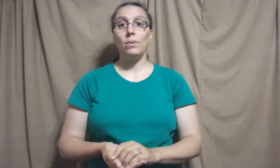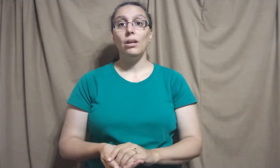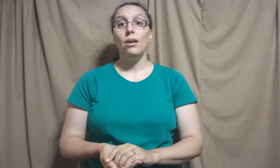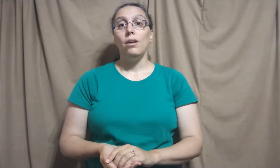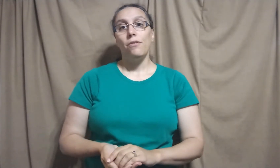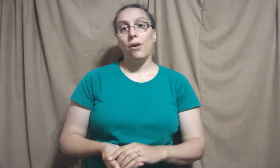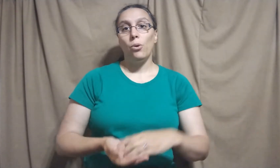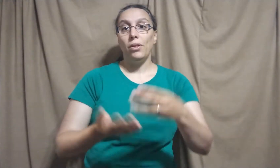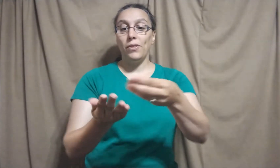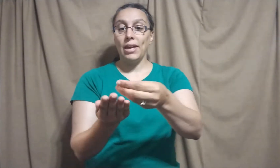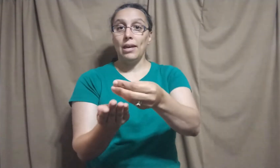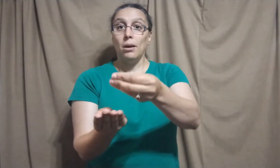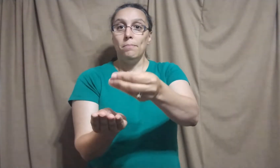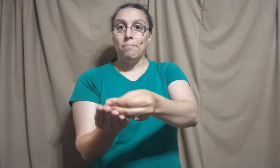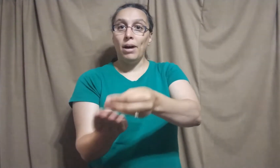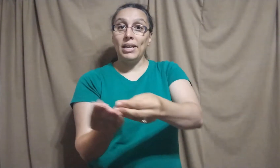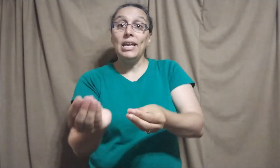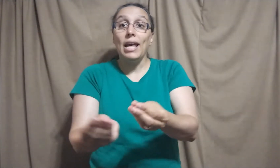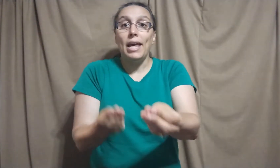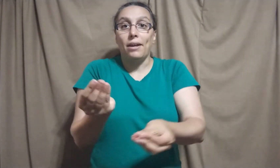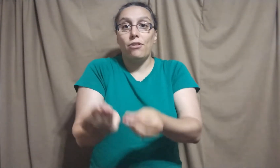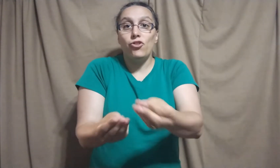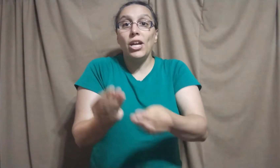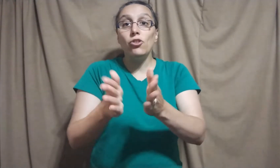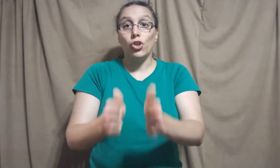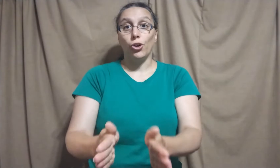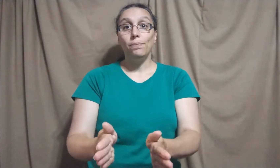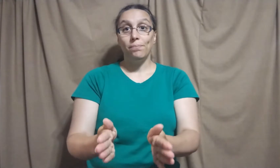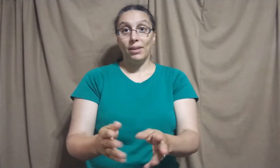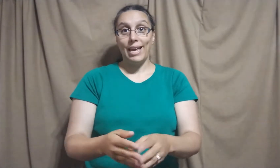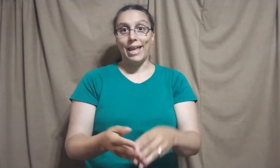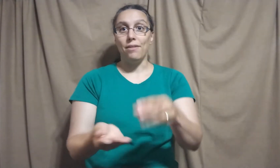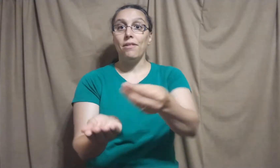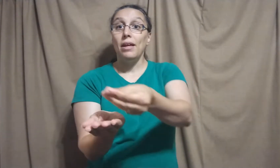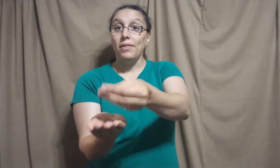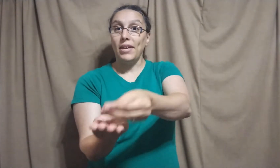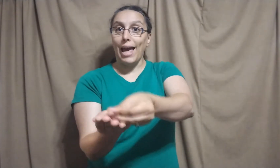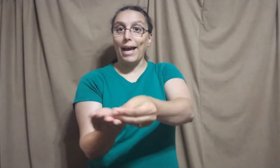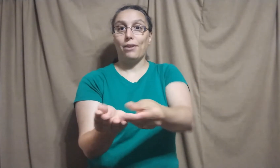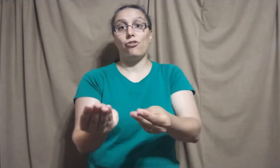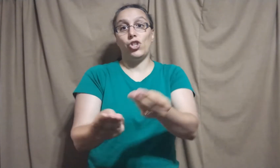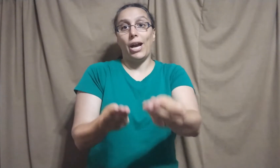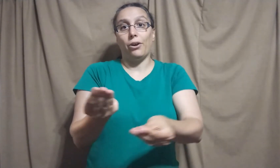So the money exchanger is the exchequer.